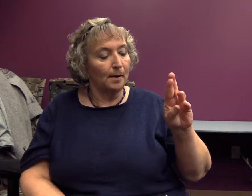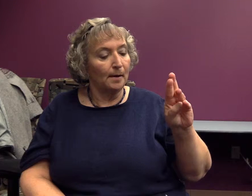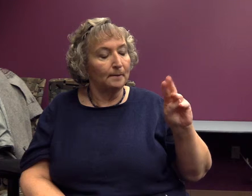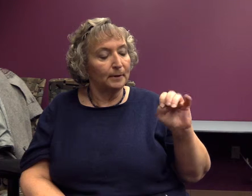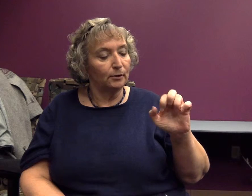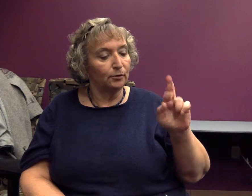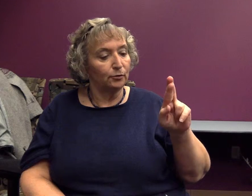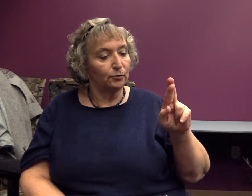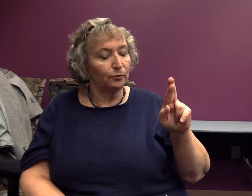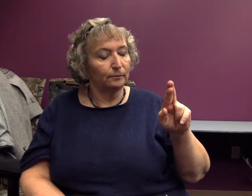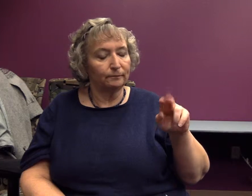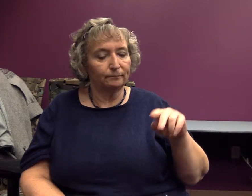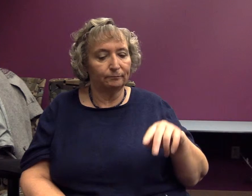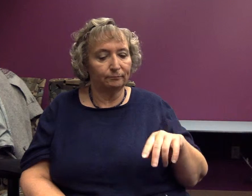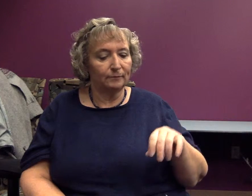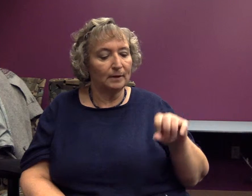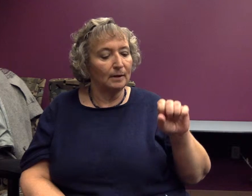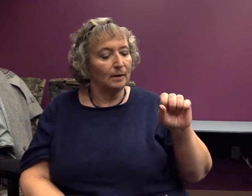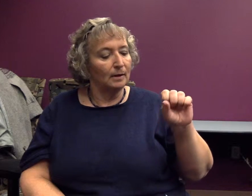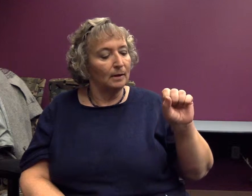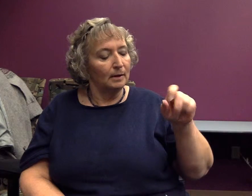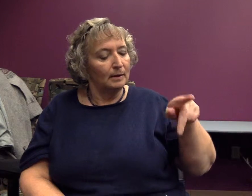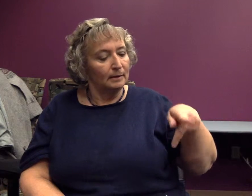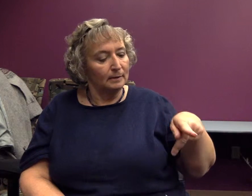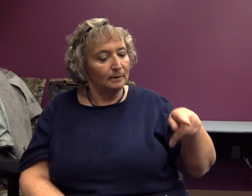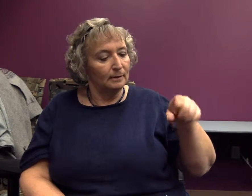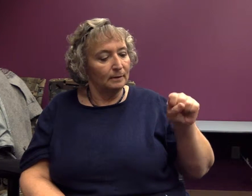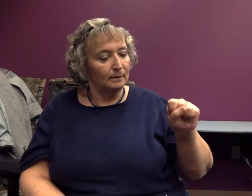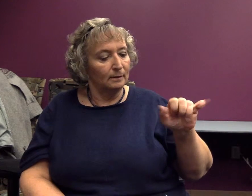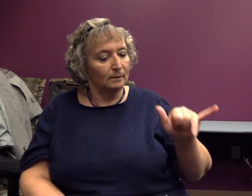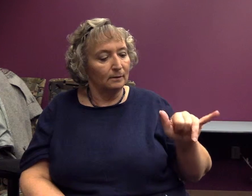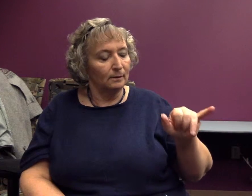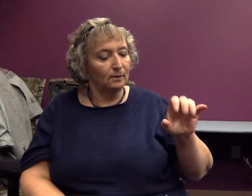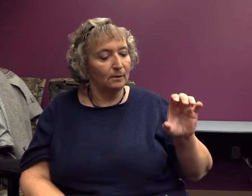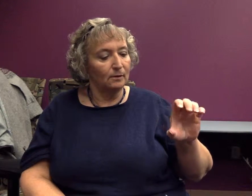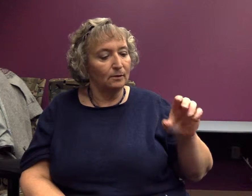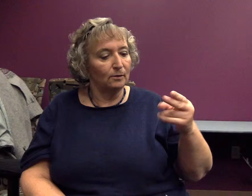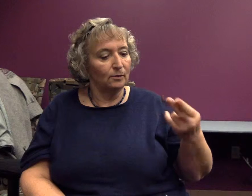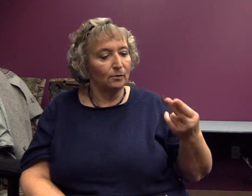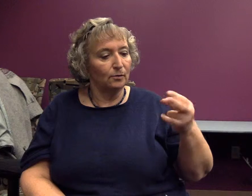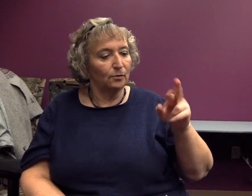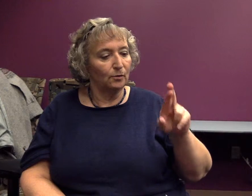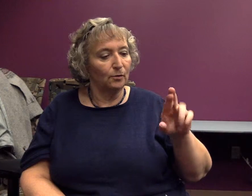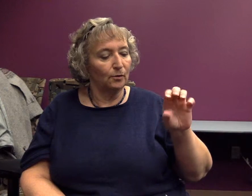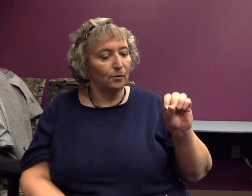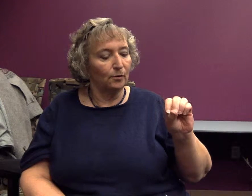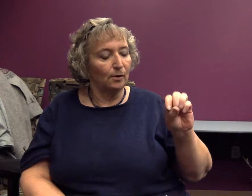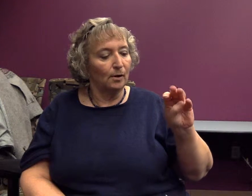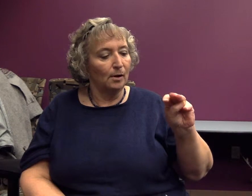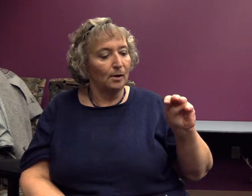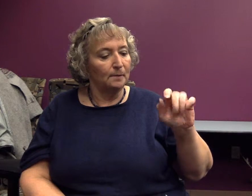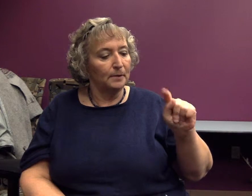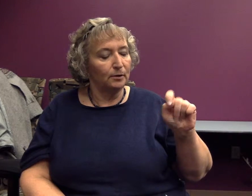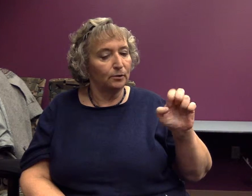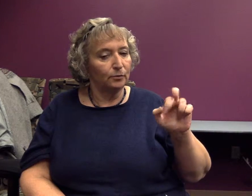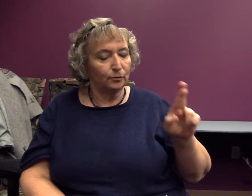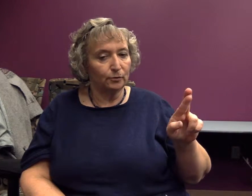wet and a dry bulb thermometer. Not very difficult to make a wet bulb thermometer. Grab a piece of cotton